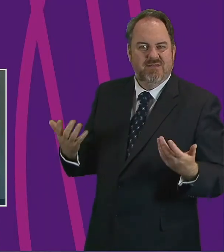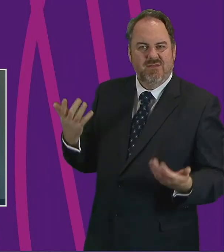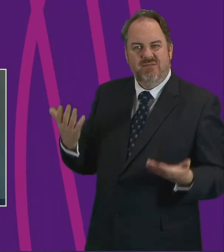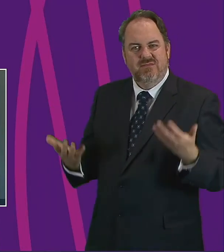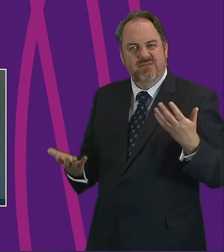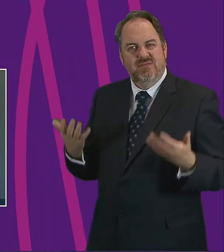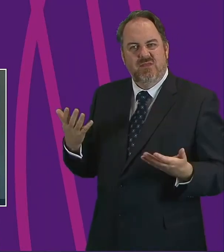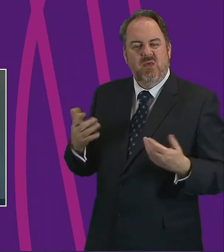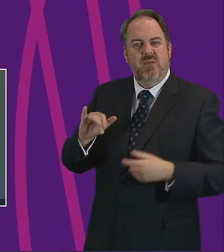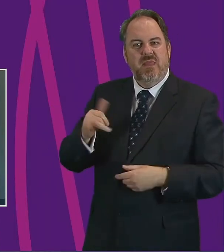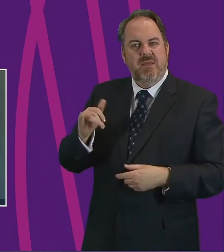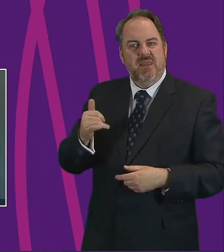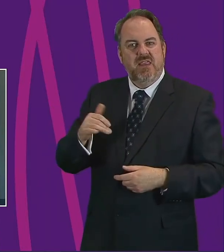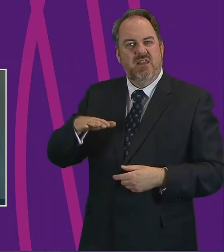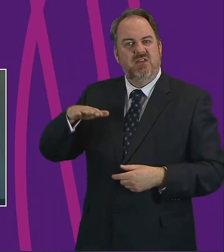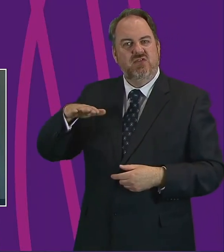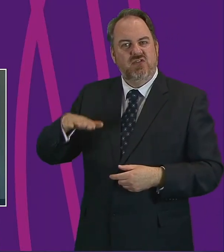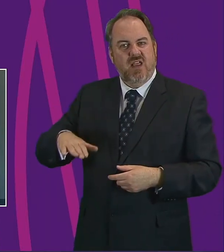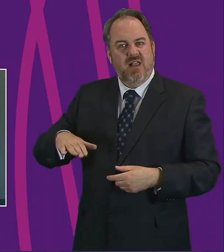they have childcare